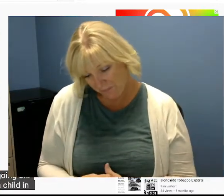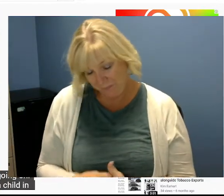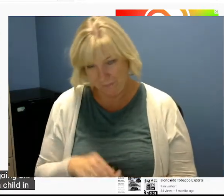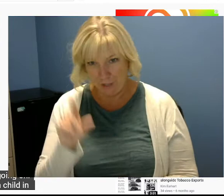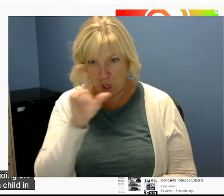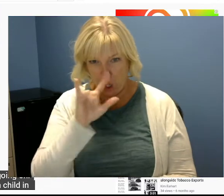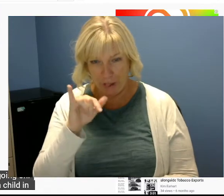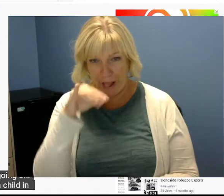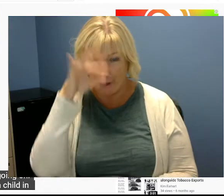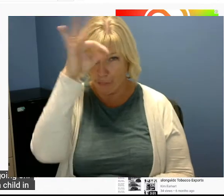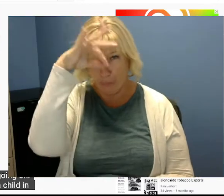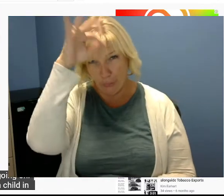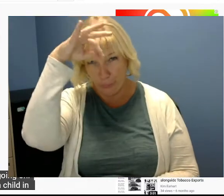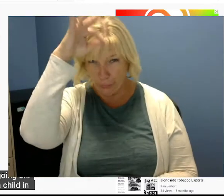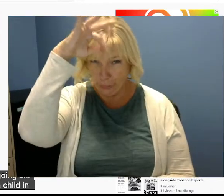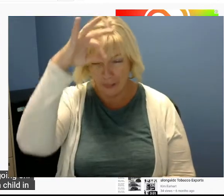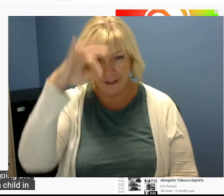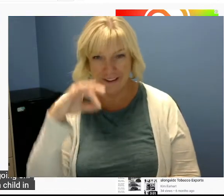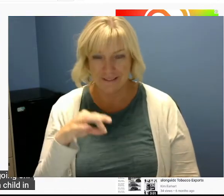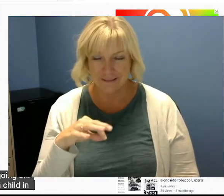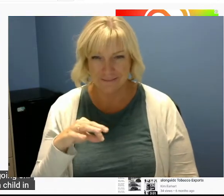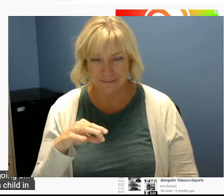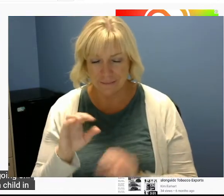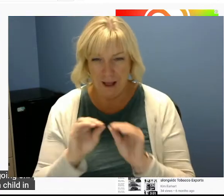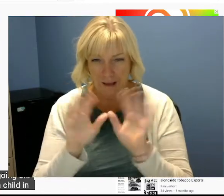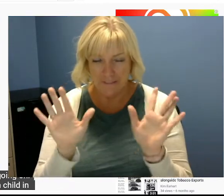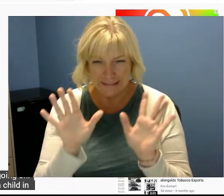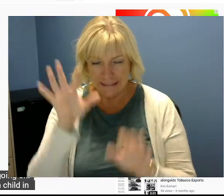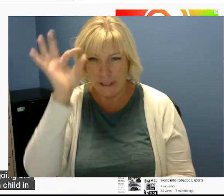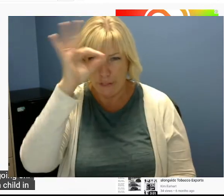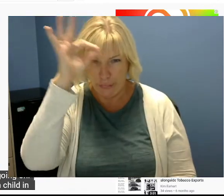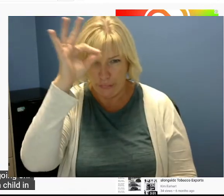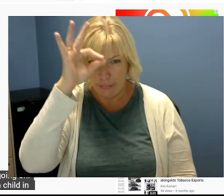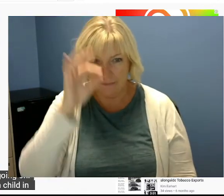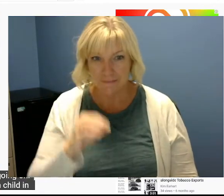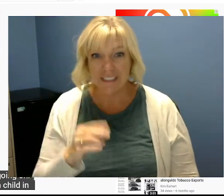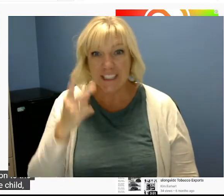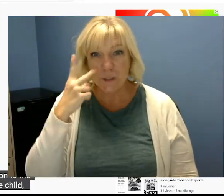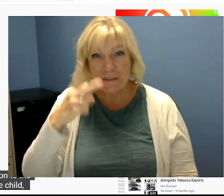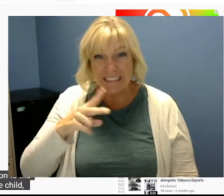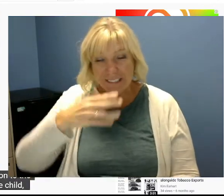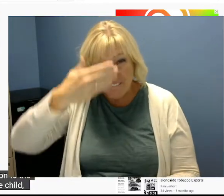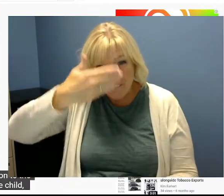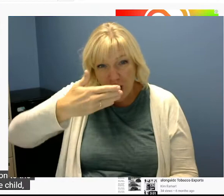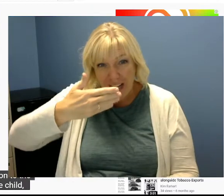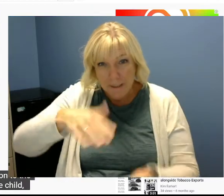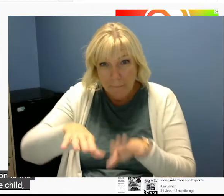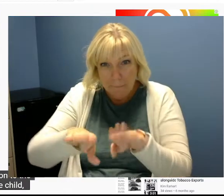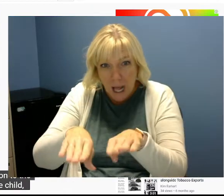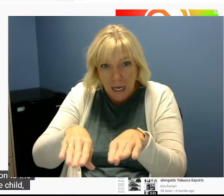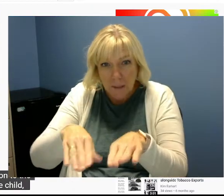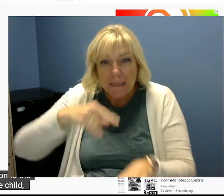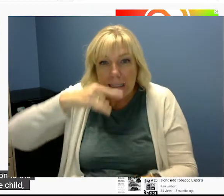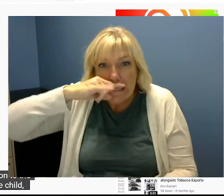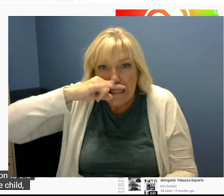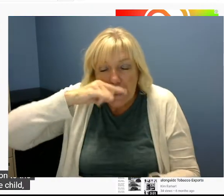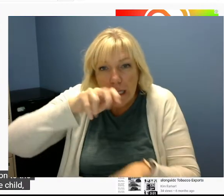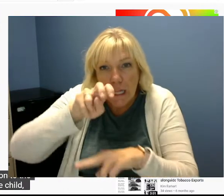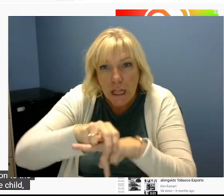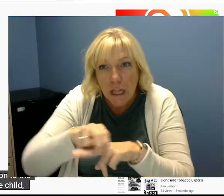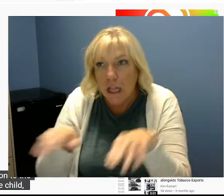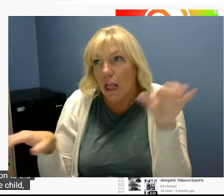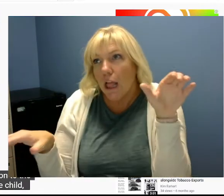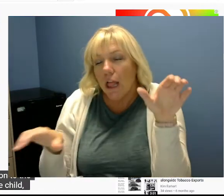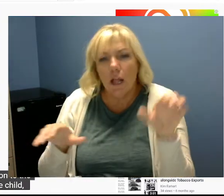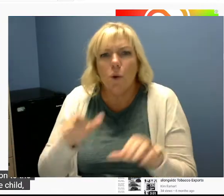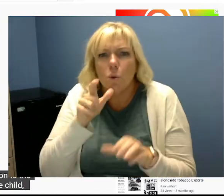what's going on. She's clearly clueless. And then there's a child in the picture, and nobody's paying attention to the child,